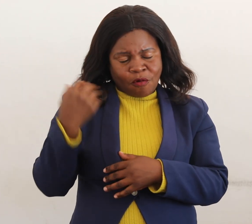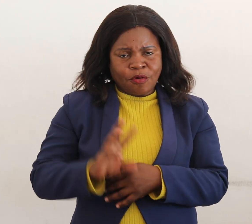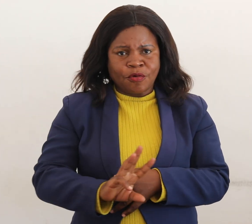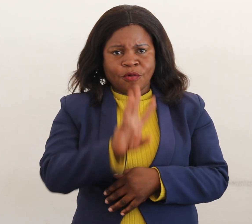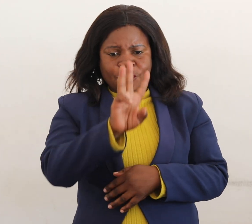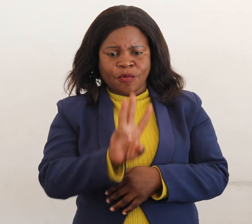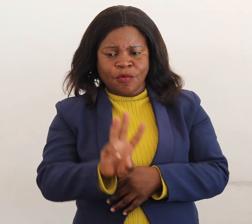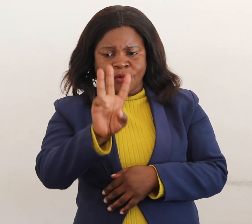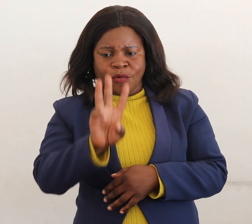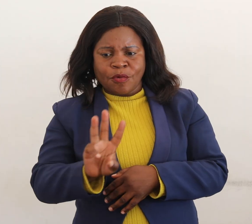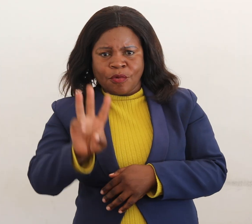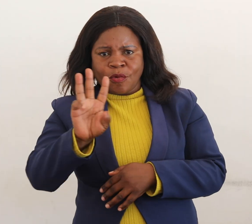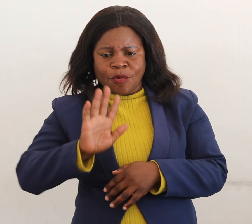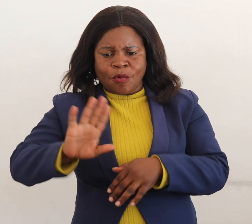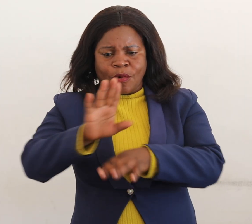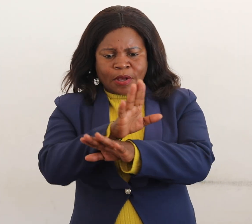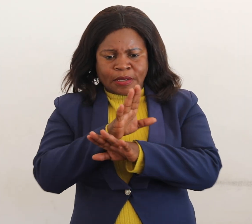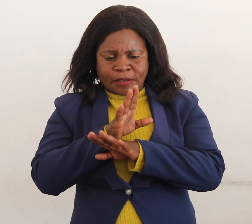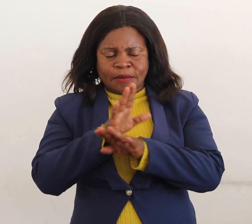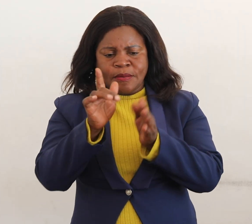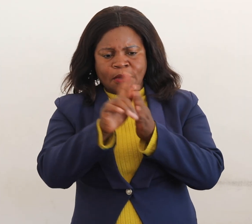Zambia Law Development Commission.